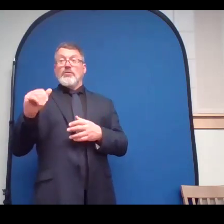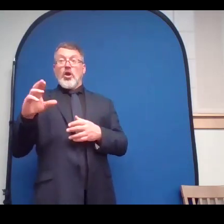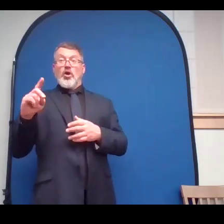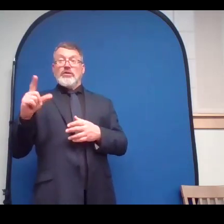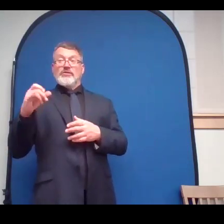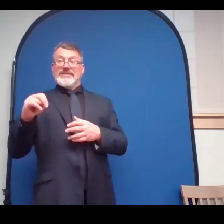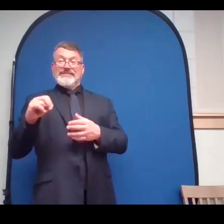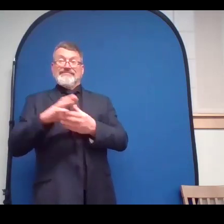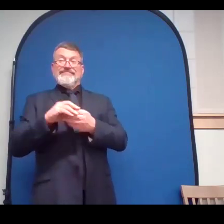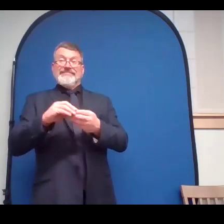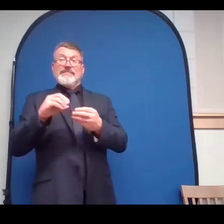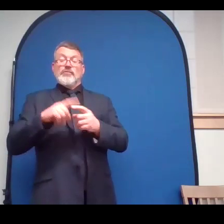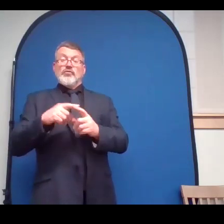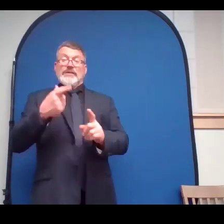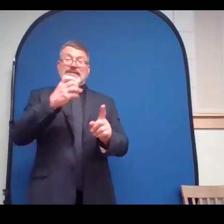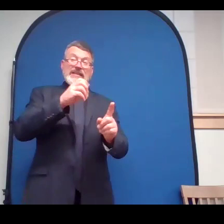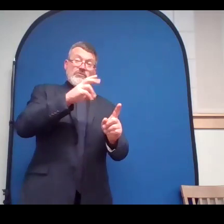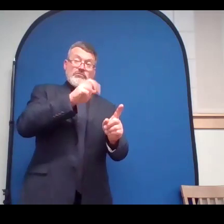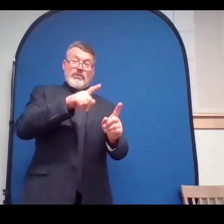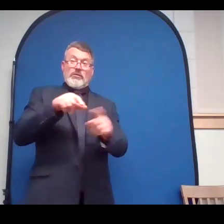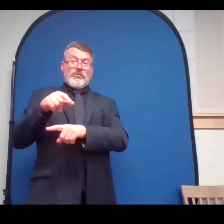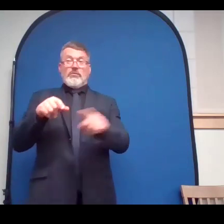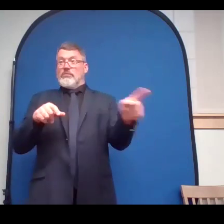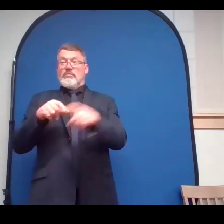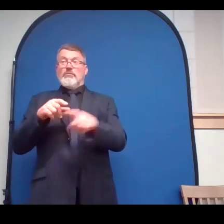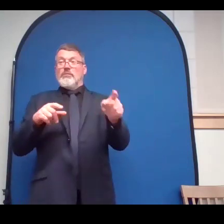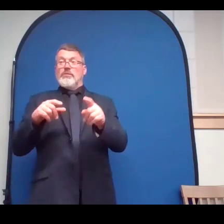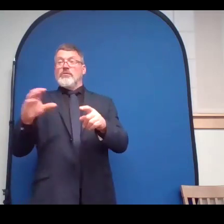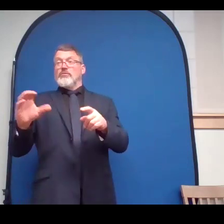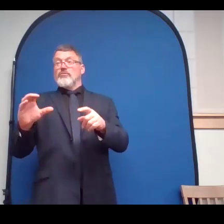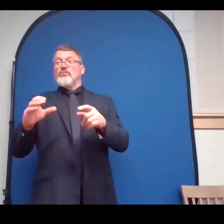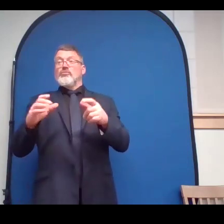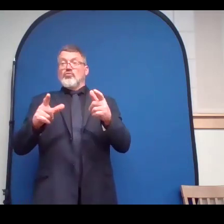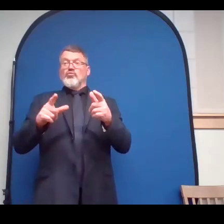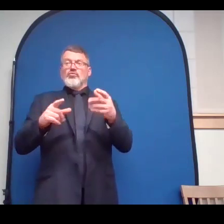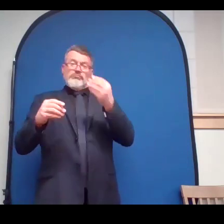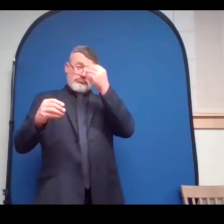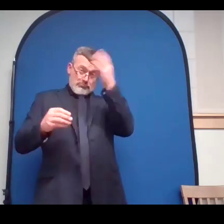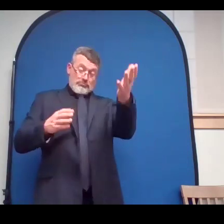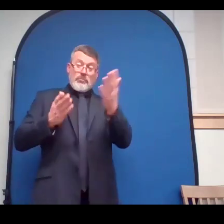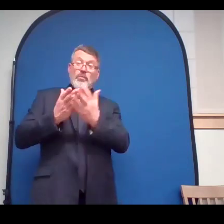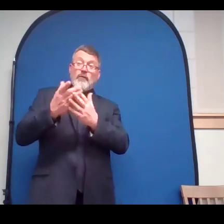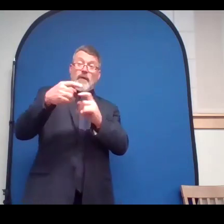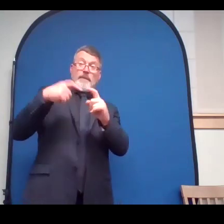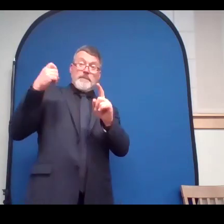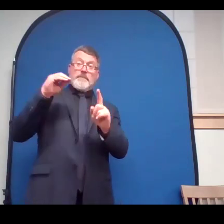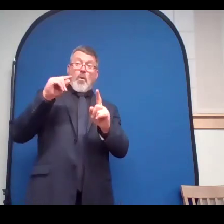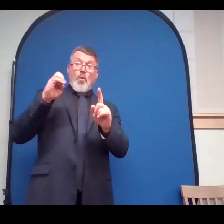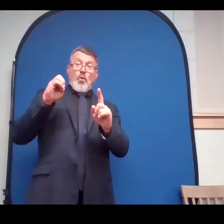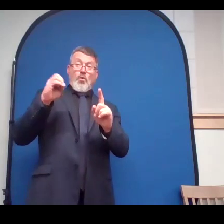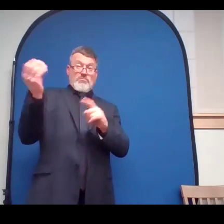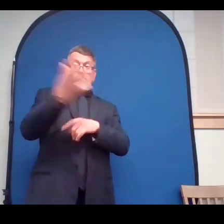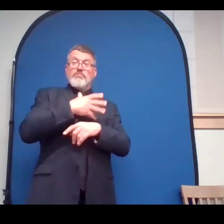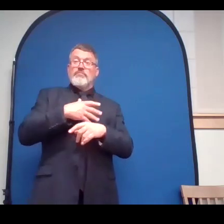Administrator Getchell, you heard through Sergeant Mote? What I heard on May 3rd